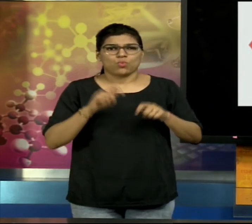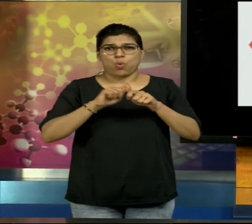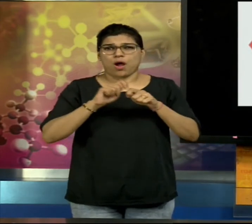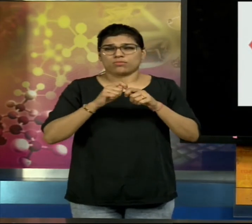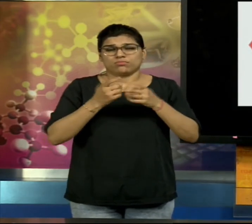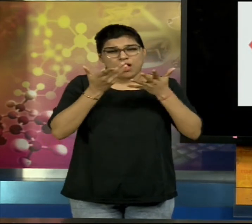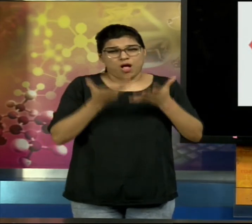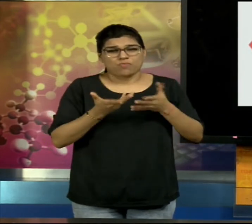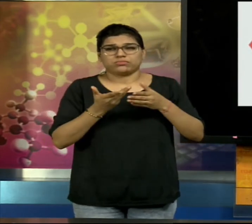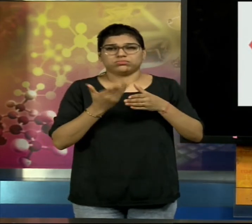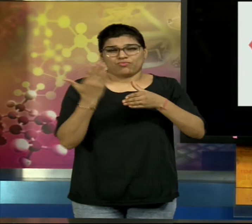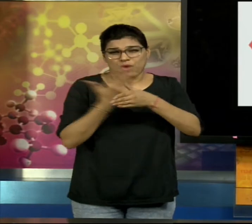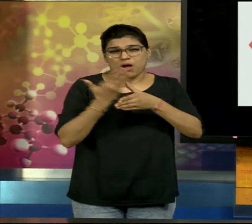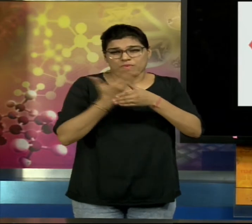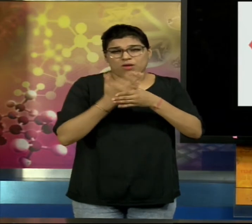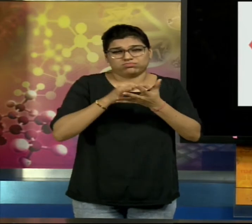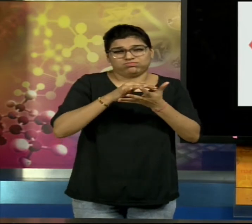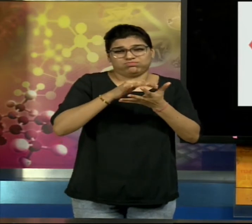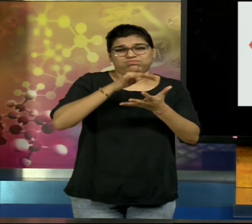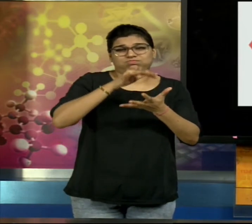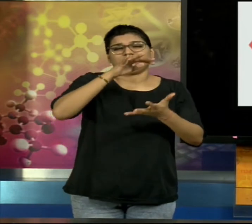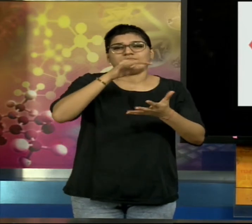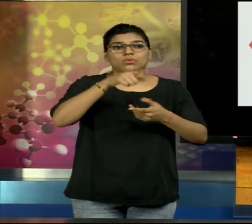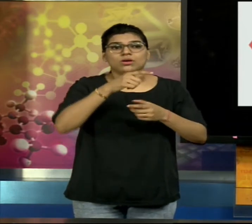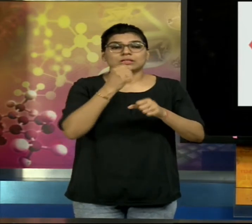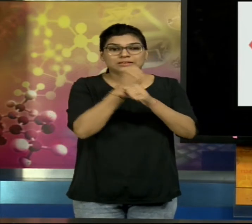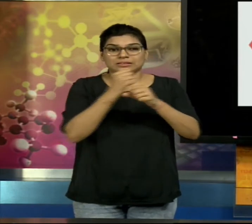the human to support the work.